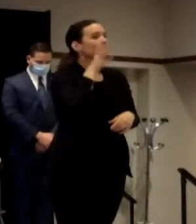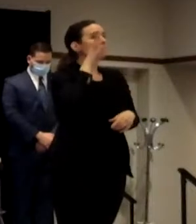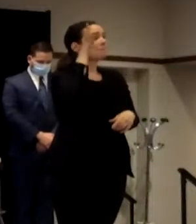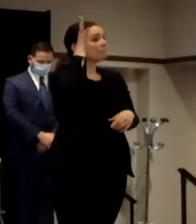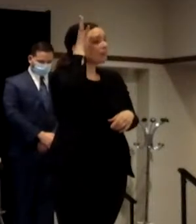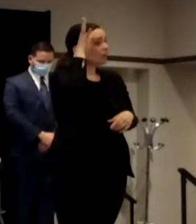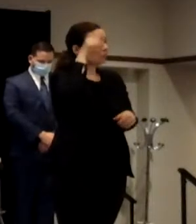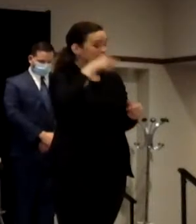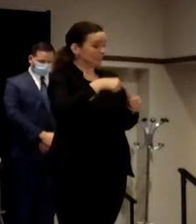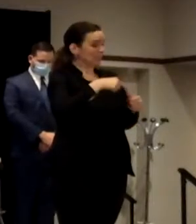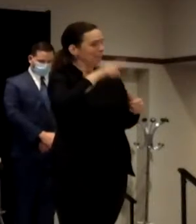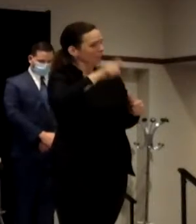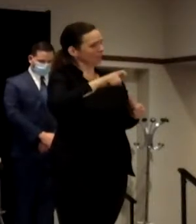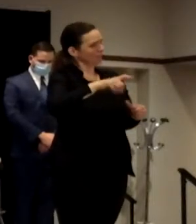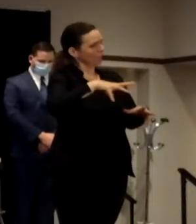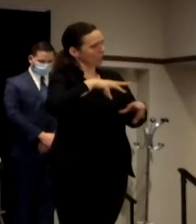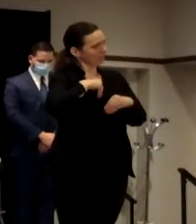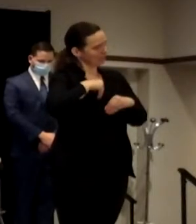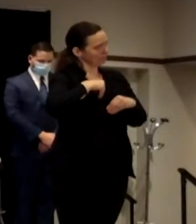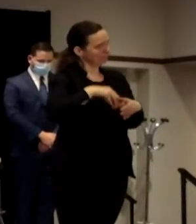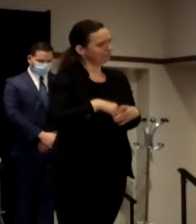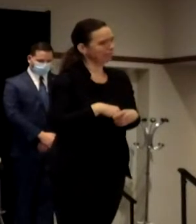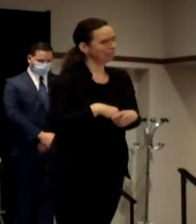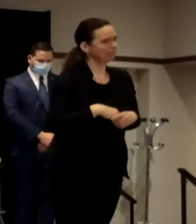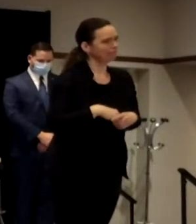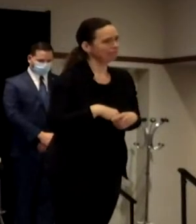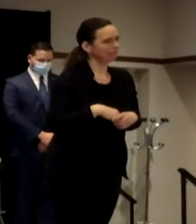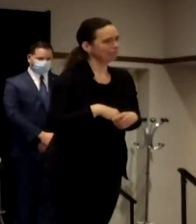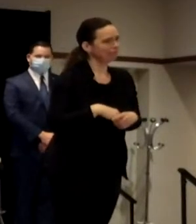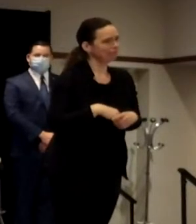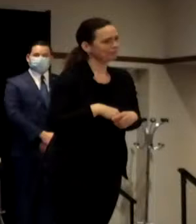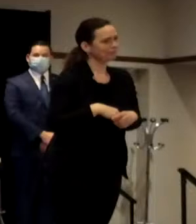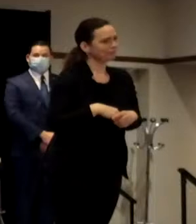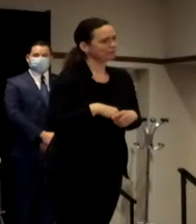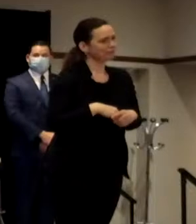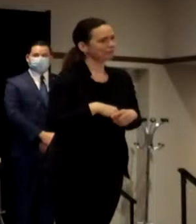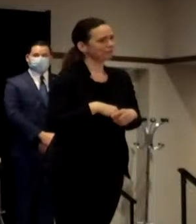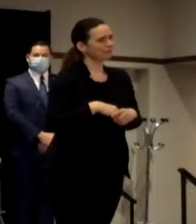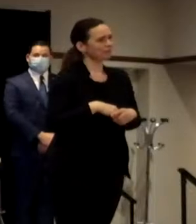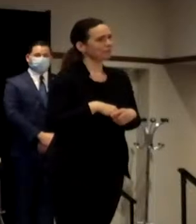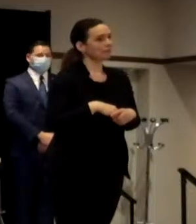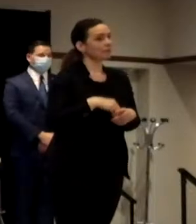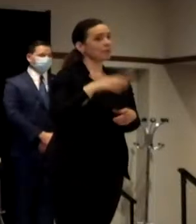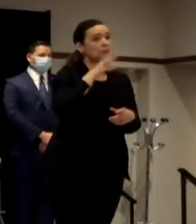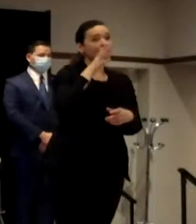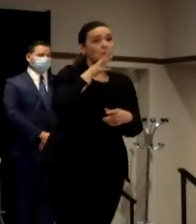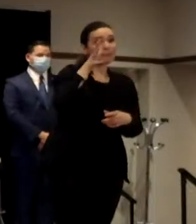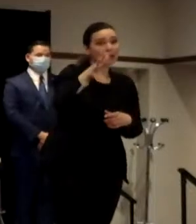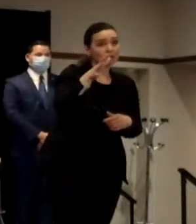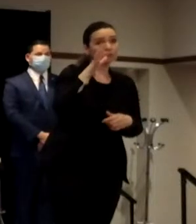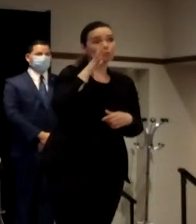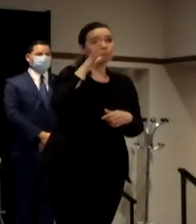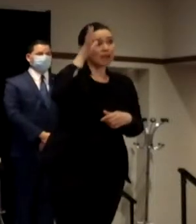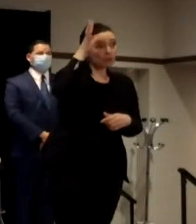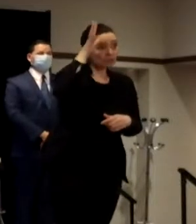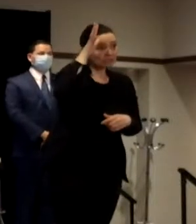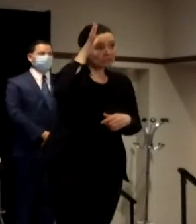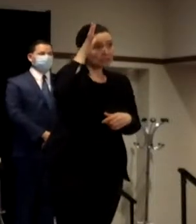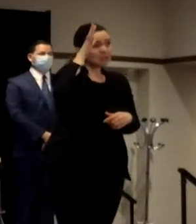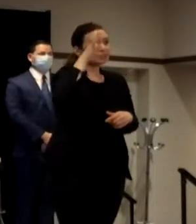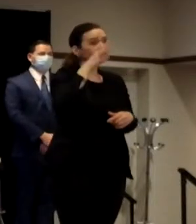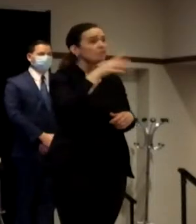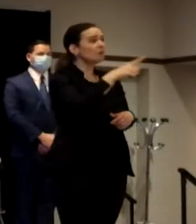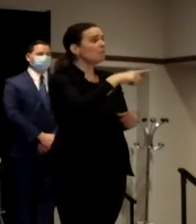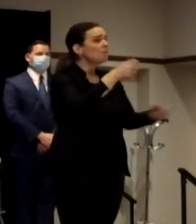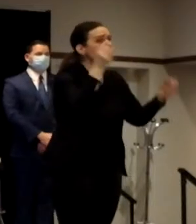mothers and the emails that please open up the school, right? Because they are pleading with the evidence of